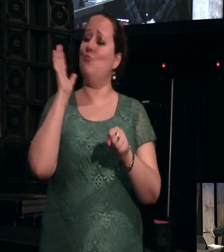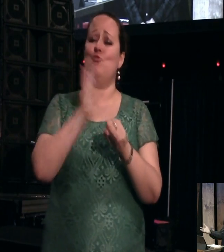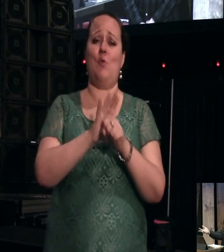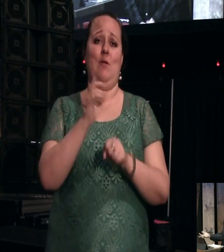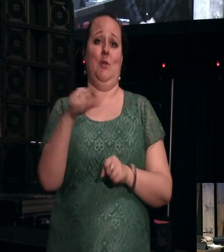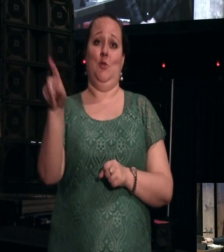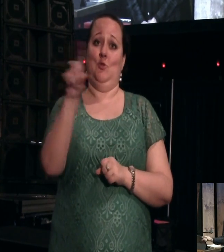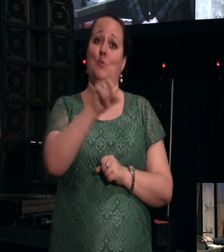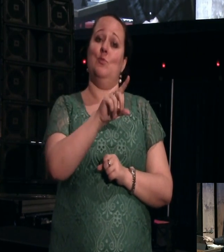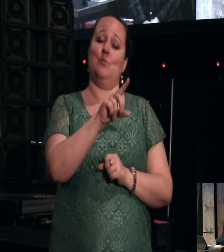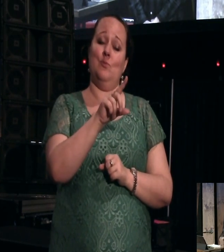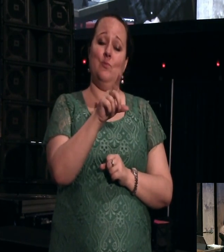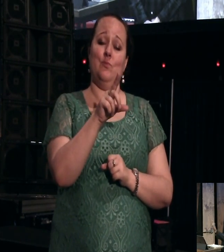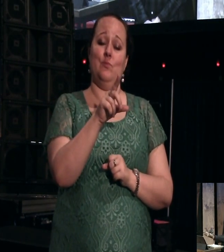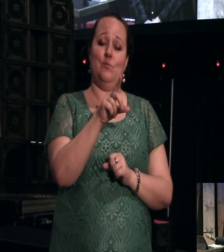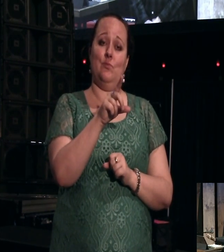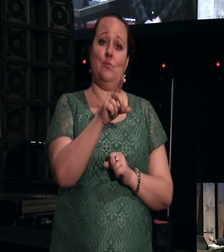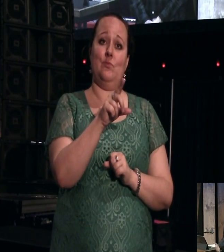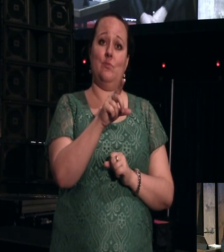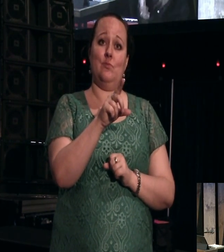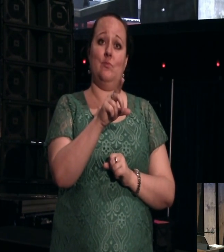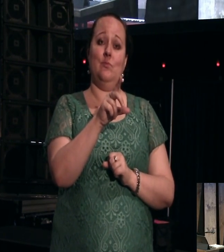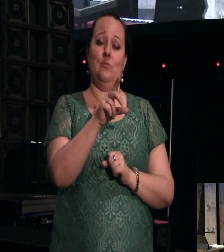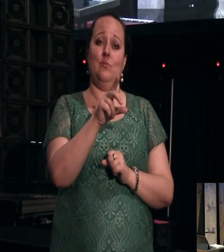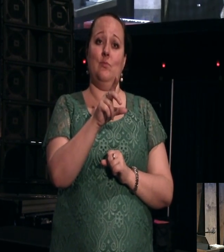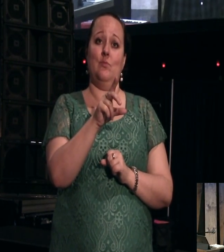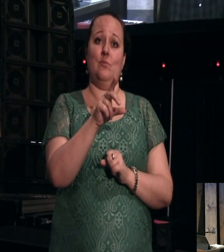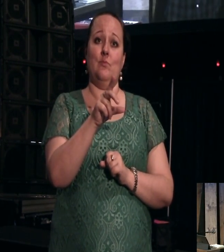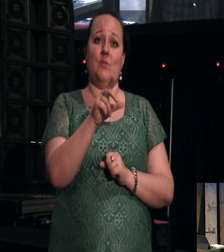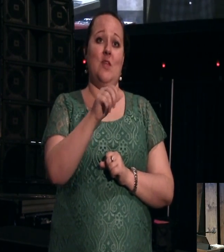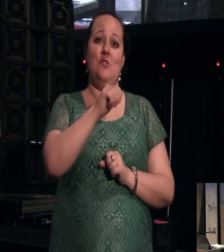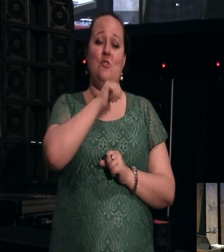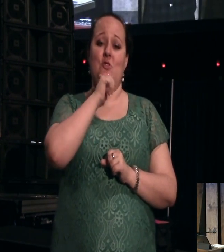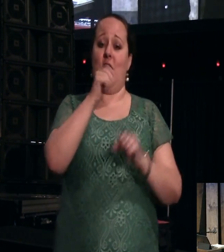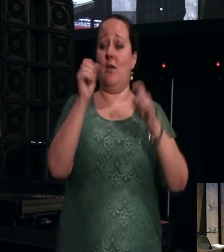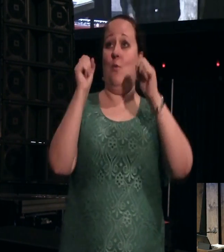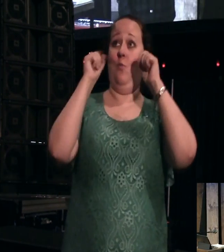just stumble into that. I promise you.